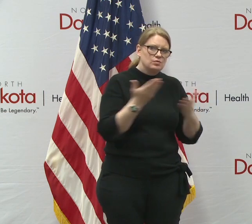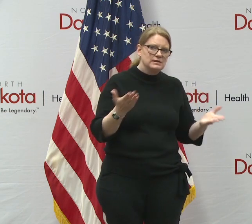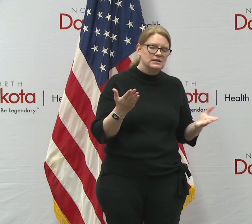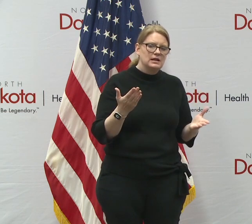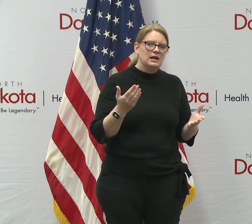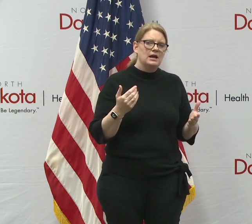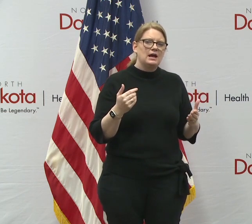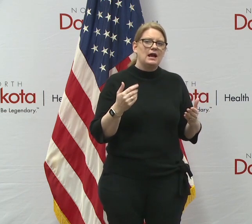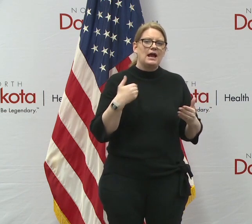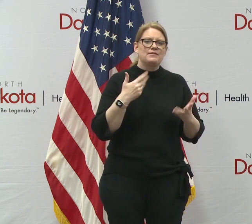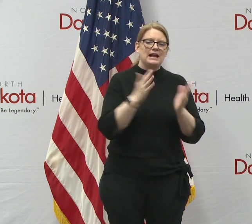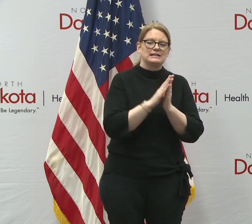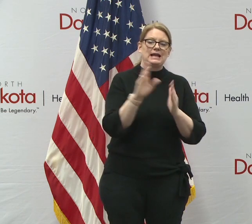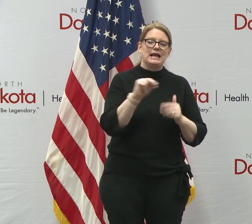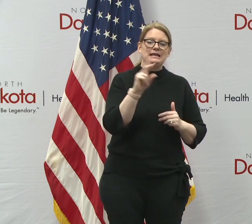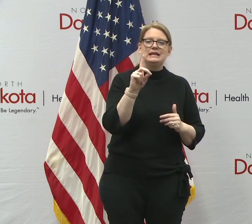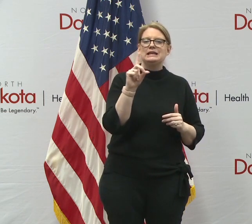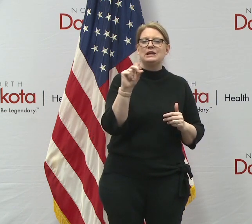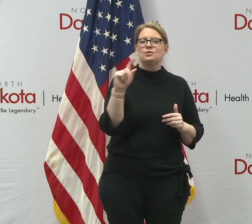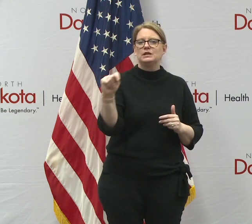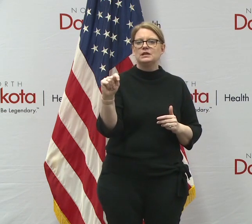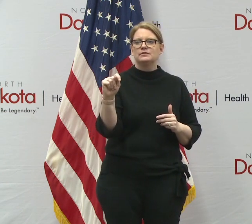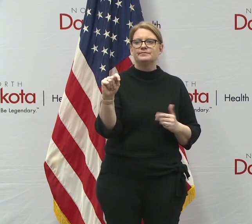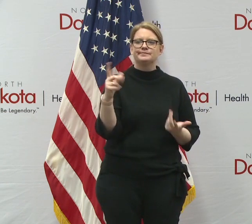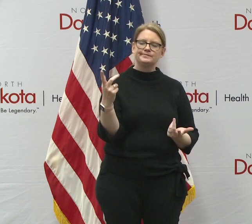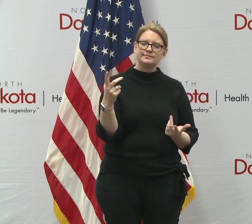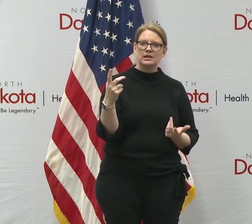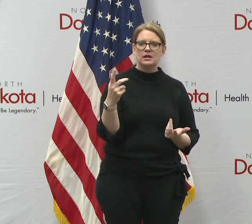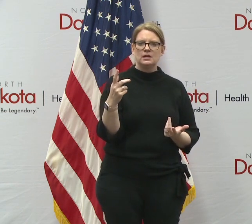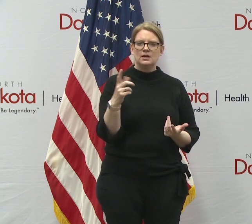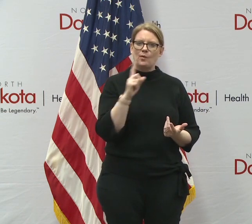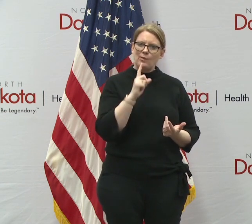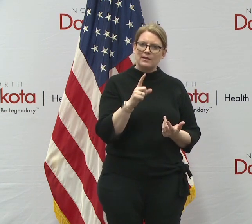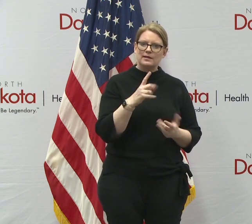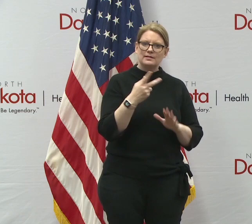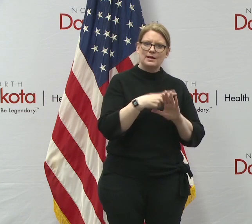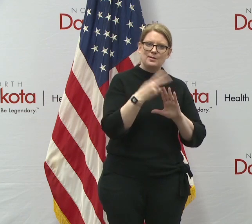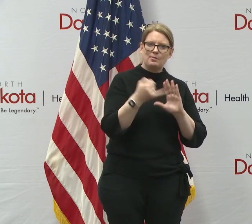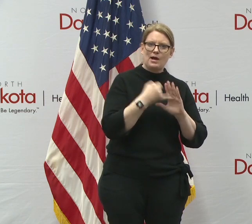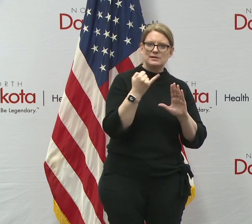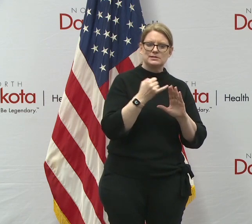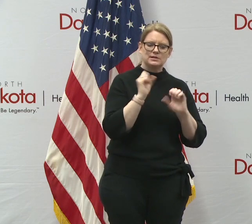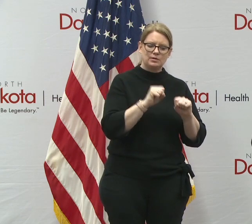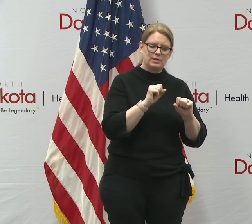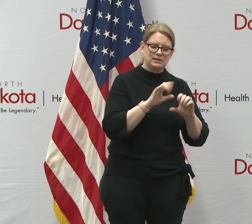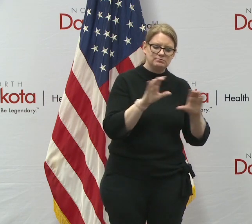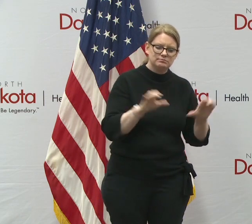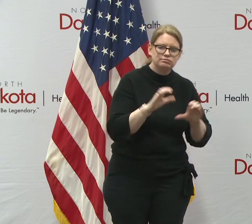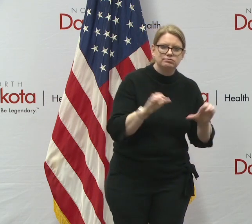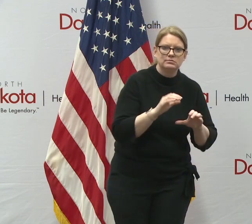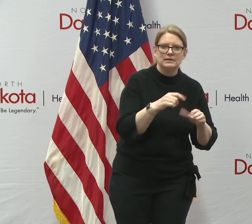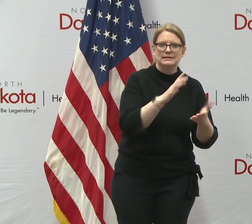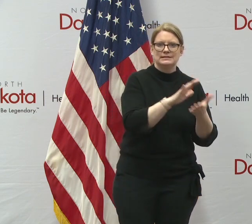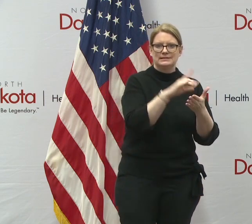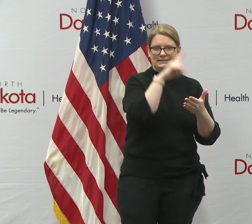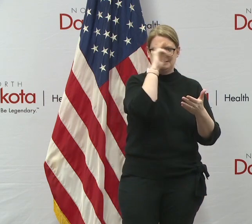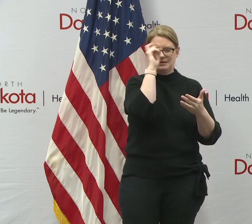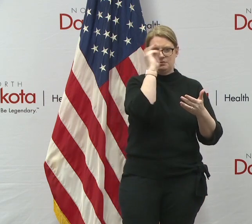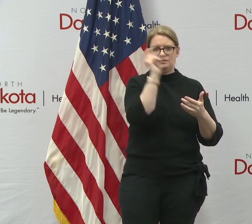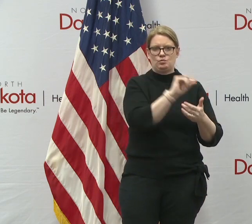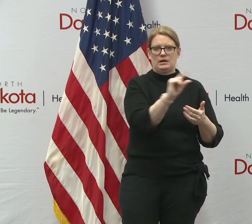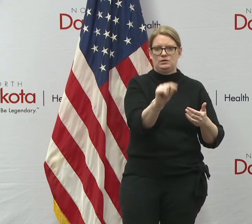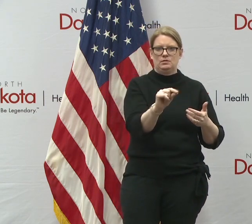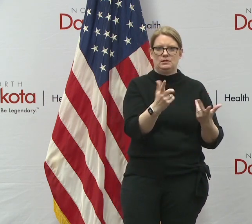asking NDDOT to think about what projects could we actually advance and do this summer that we were going to do in the summer of 2021. I'd like to see us